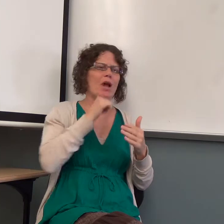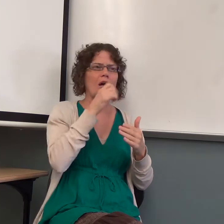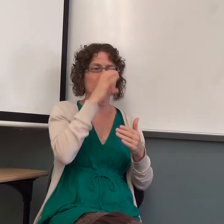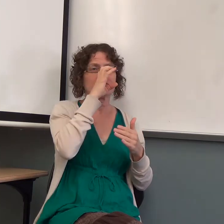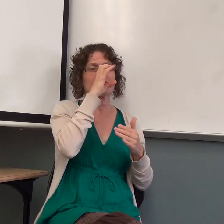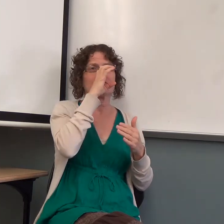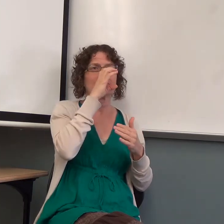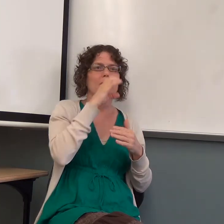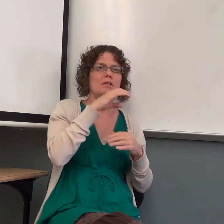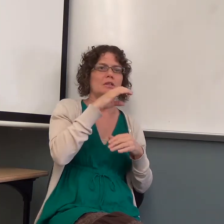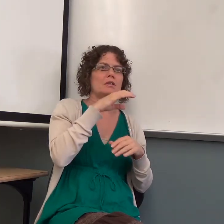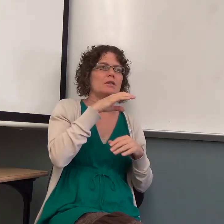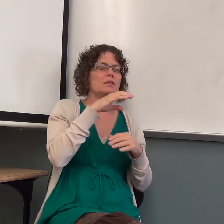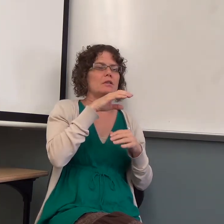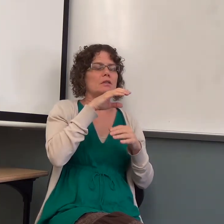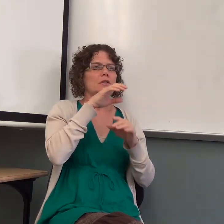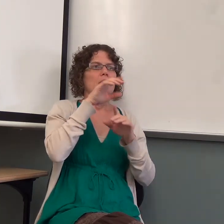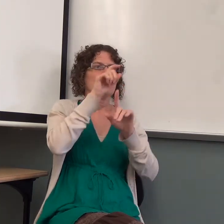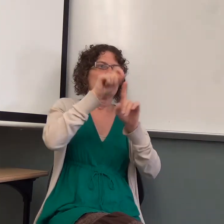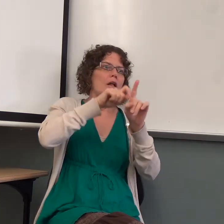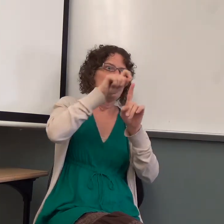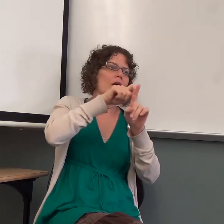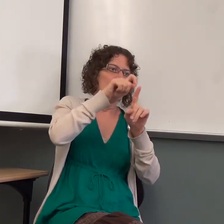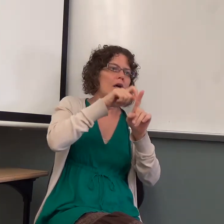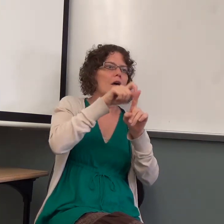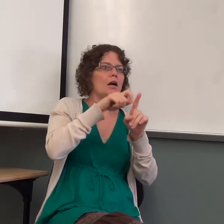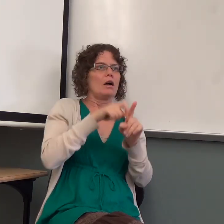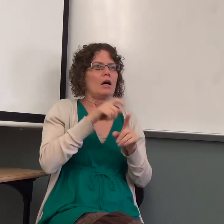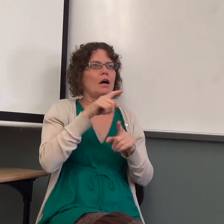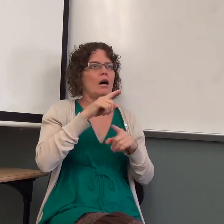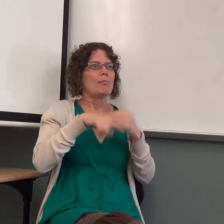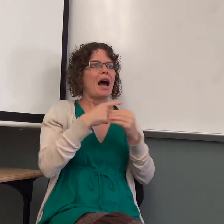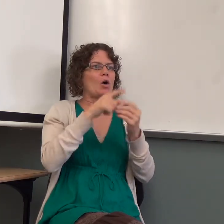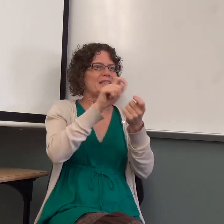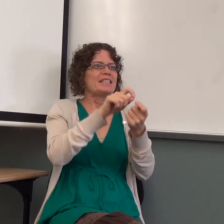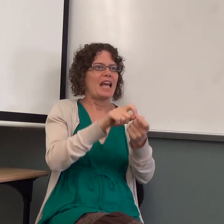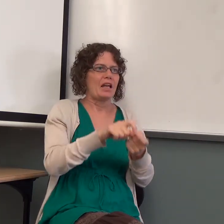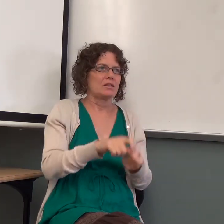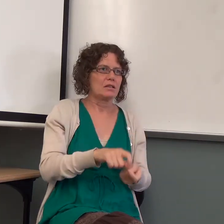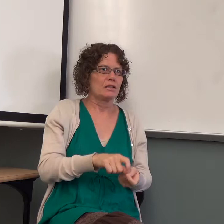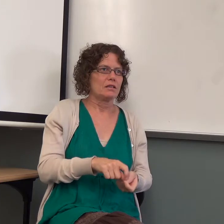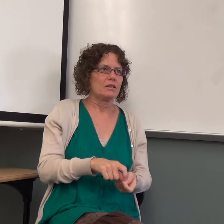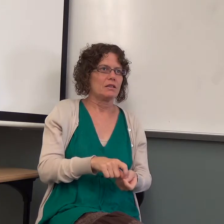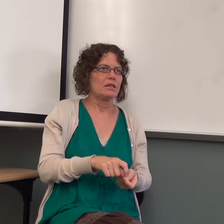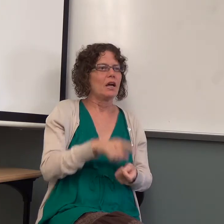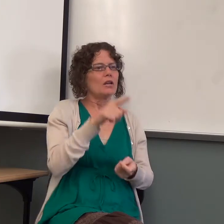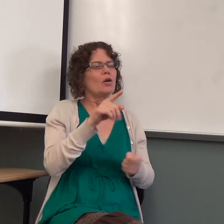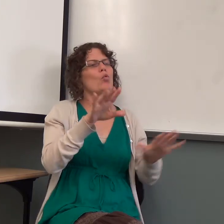as hard on you, if you will, about these little details. So you can ease yourself, relax, have